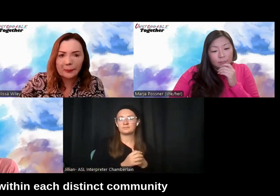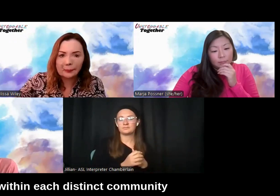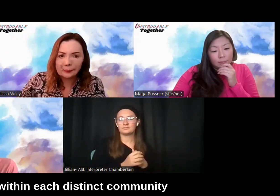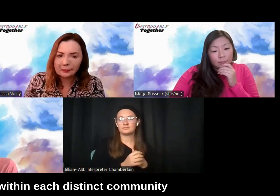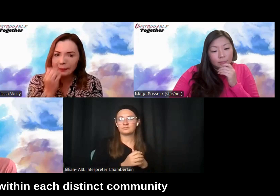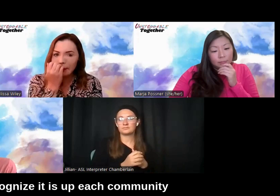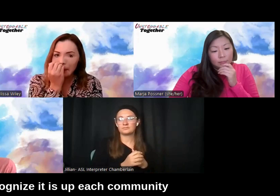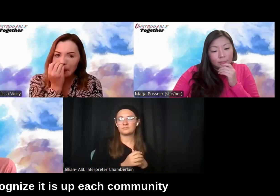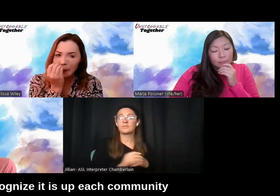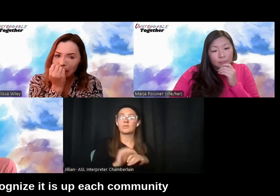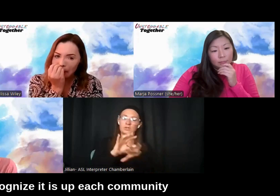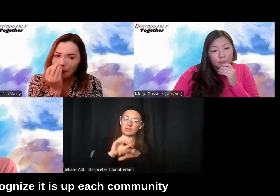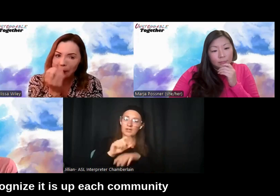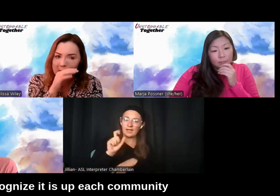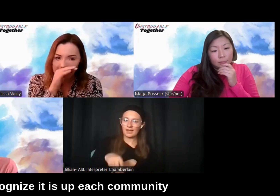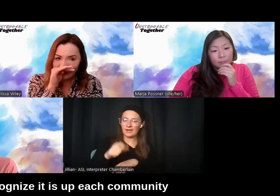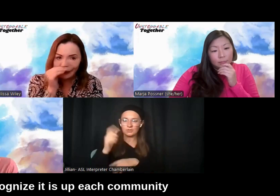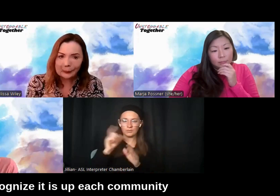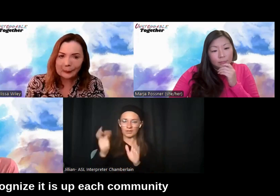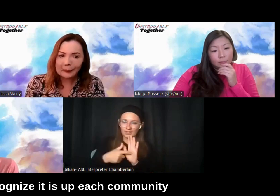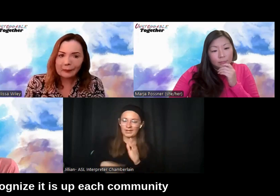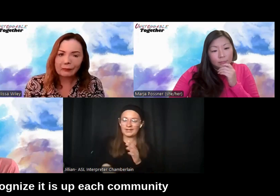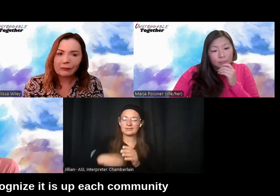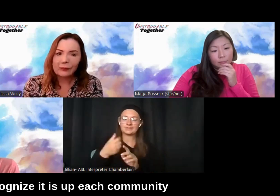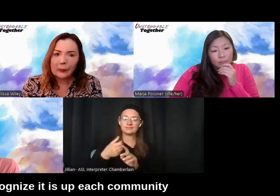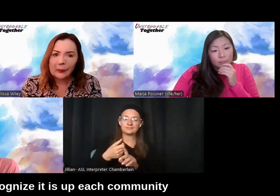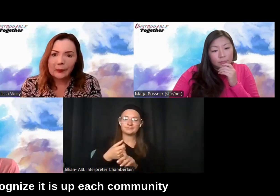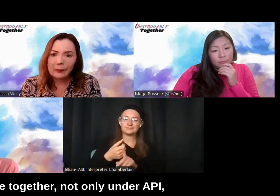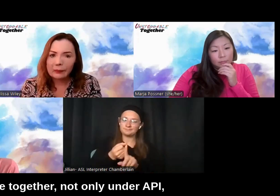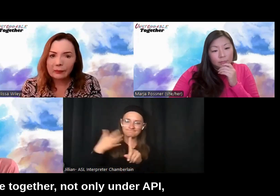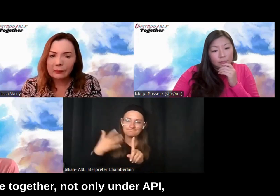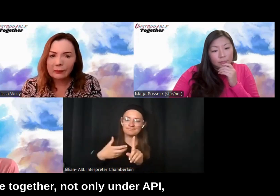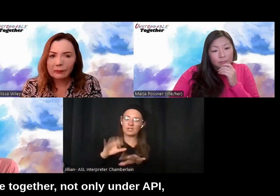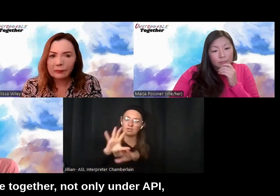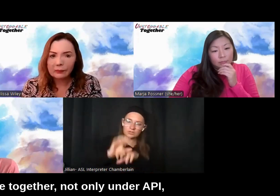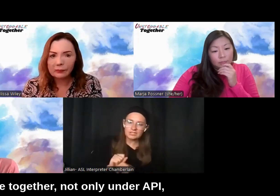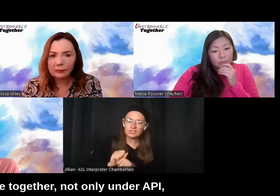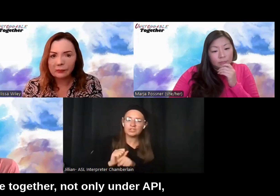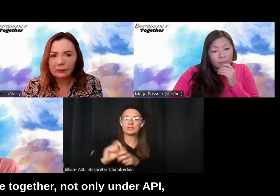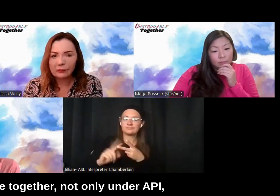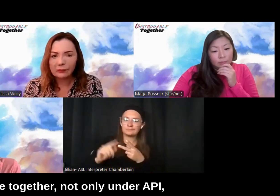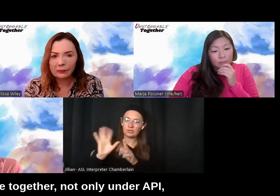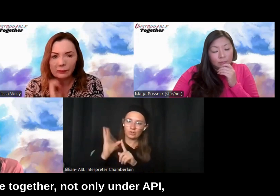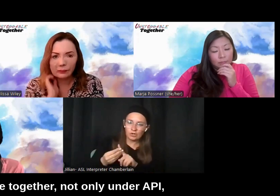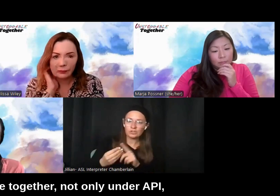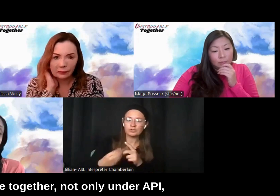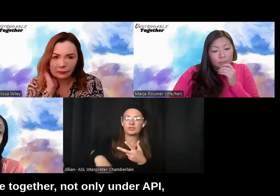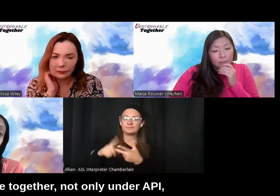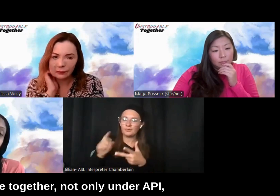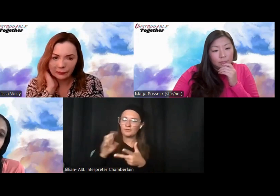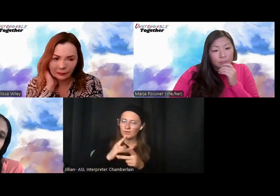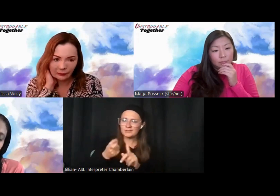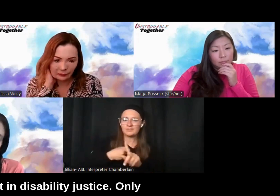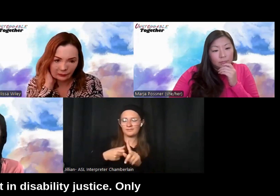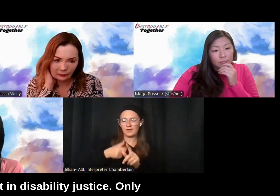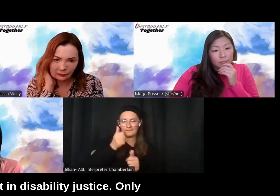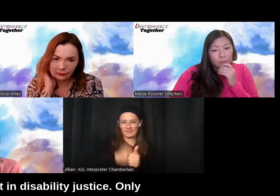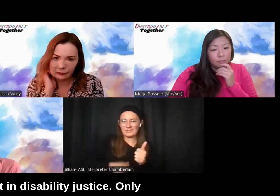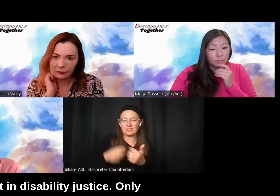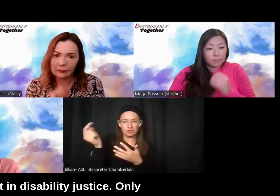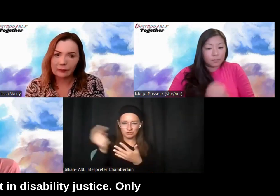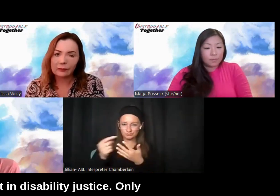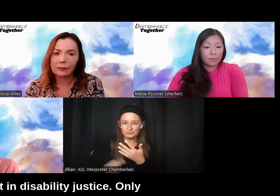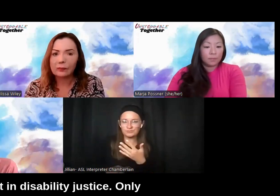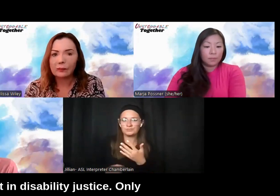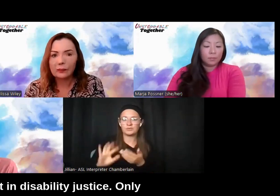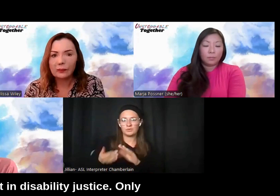each distinct community, and recognize it is up to each community to come together, not only under API,